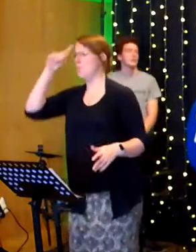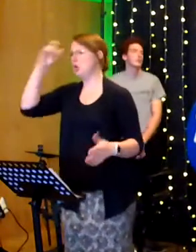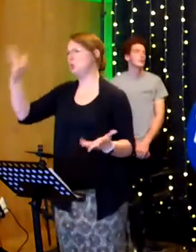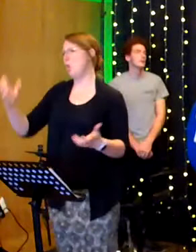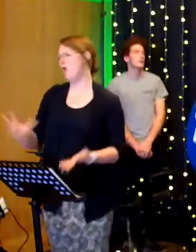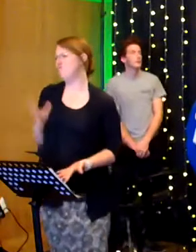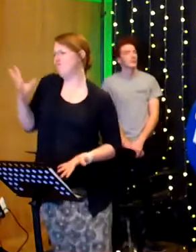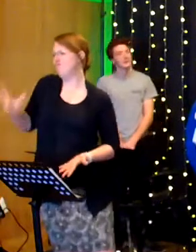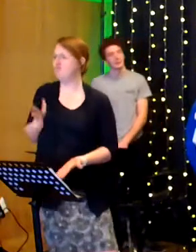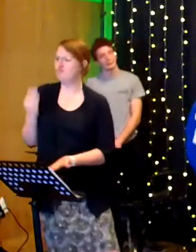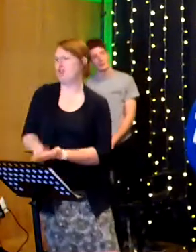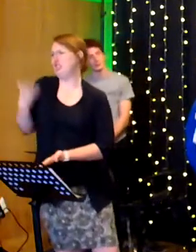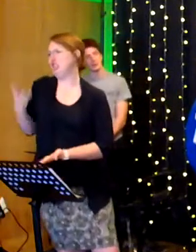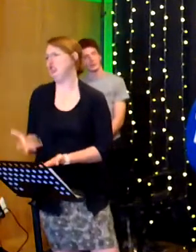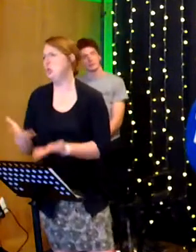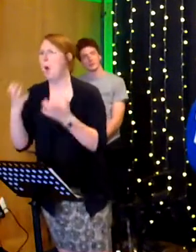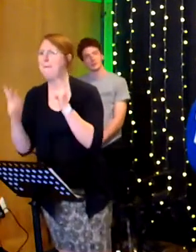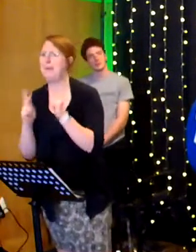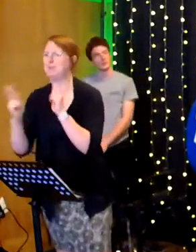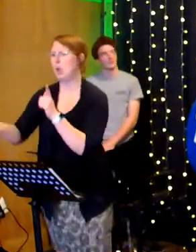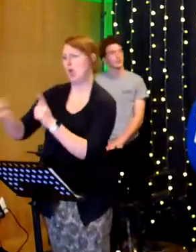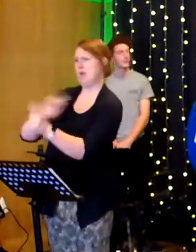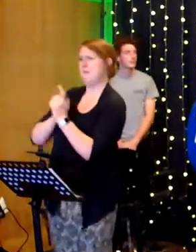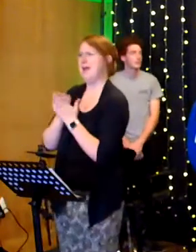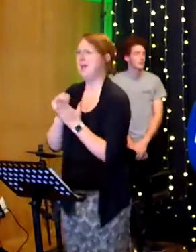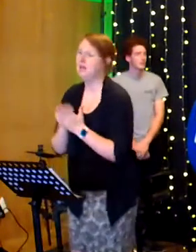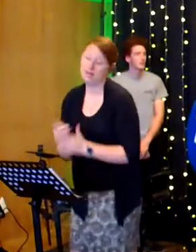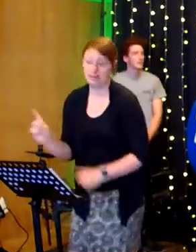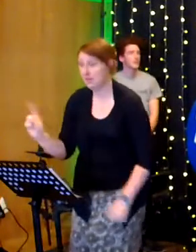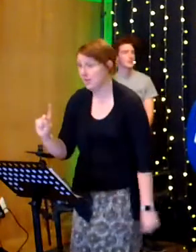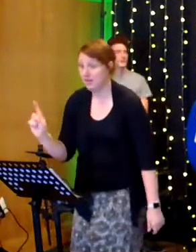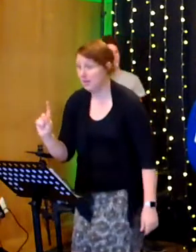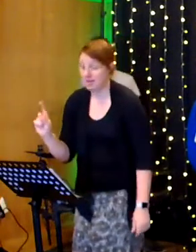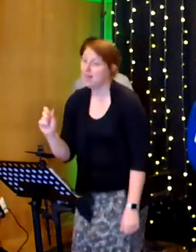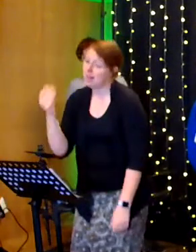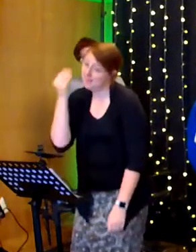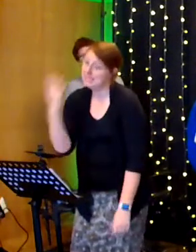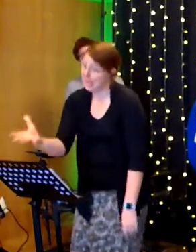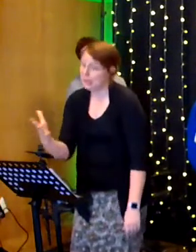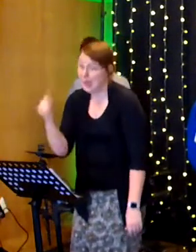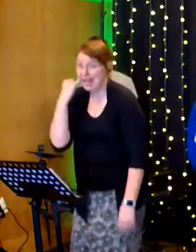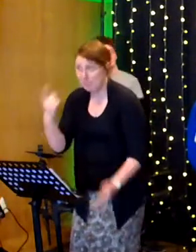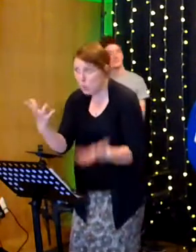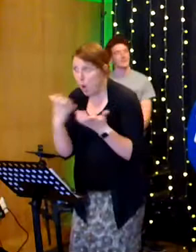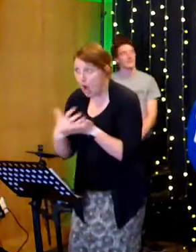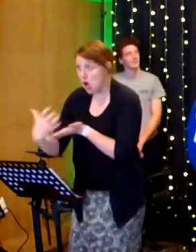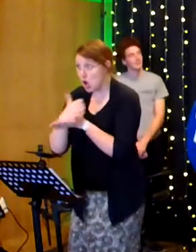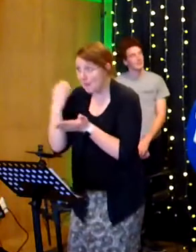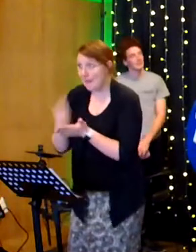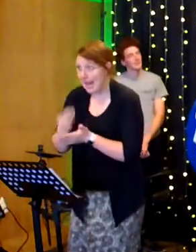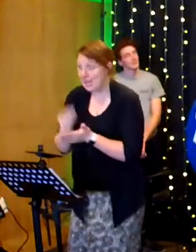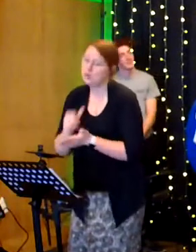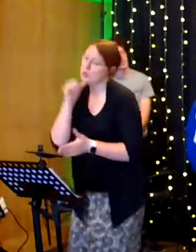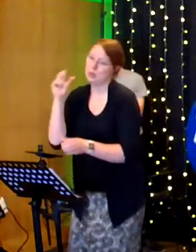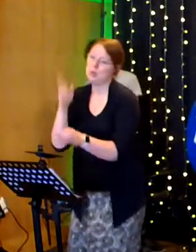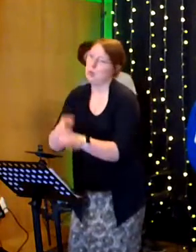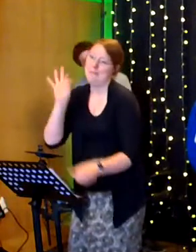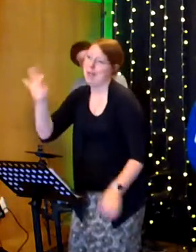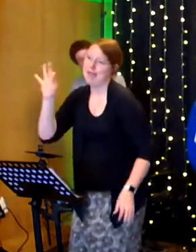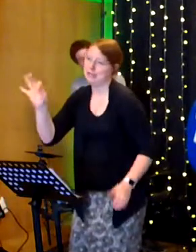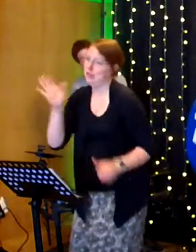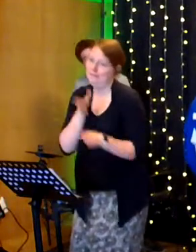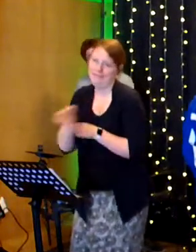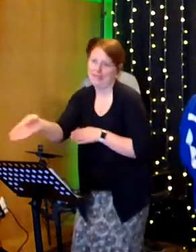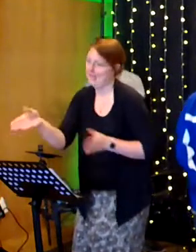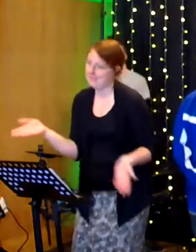make money from get people to give you money. Let me tell you something. Yeah, wrong gig. If you want to make money, it's not in pastoring.